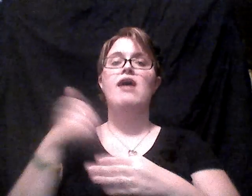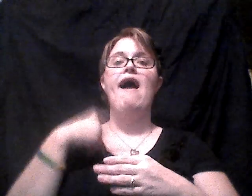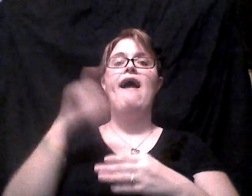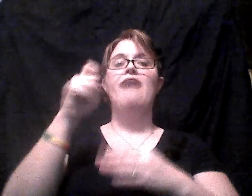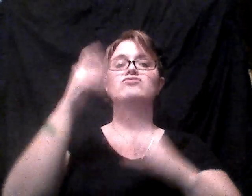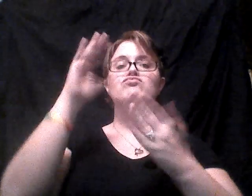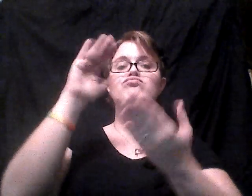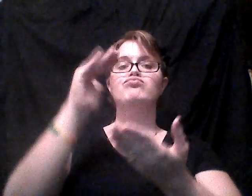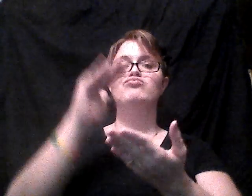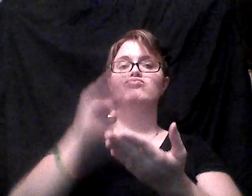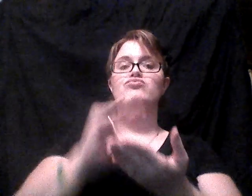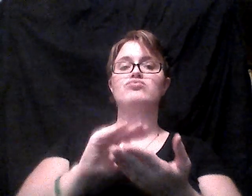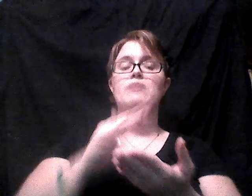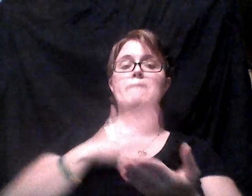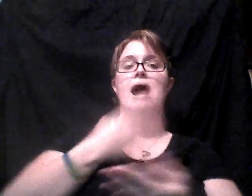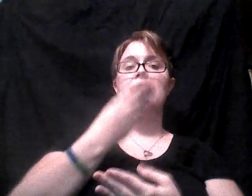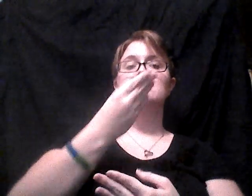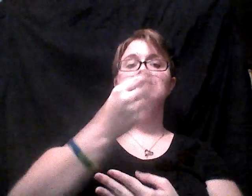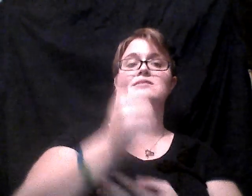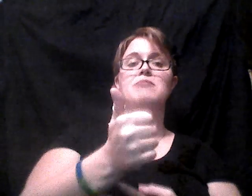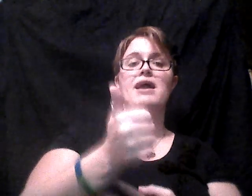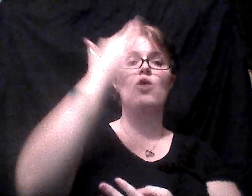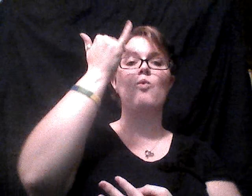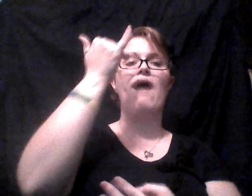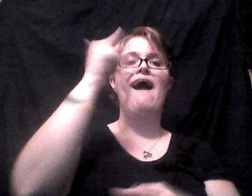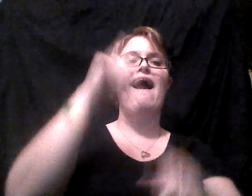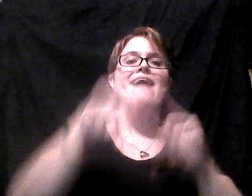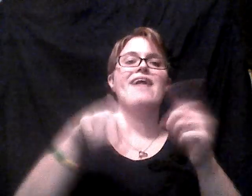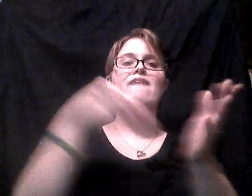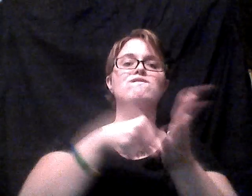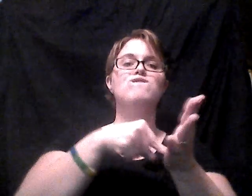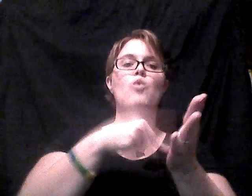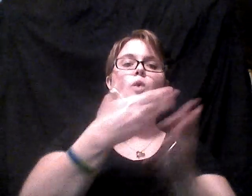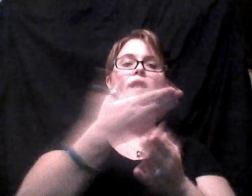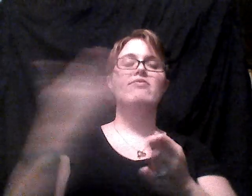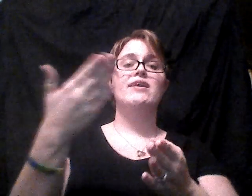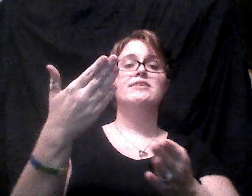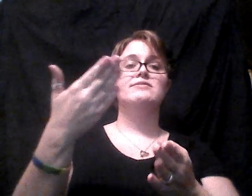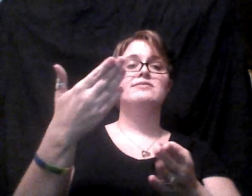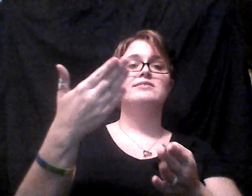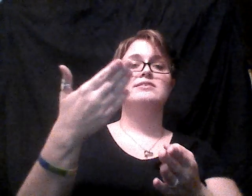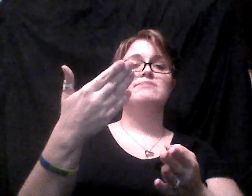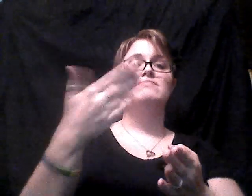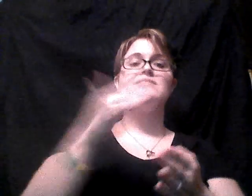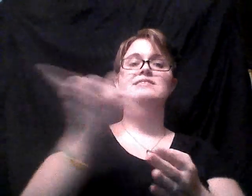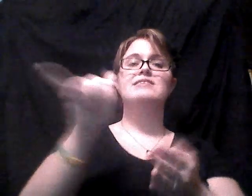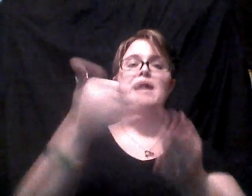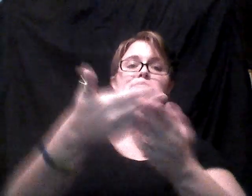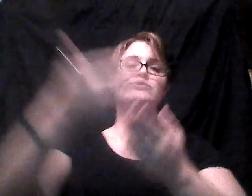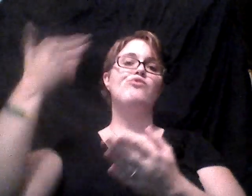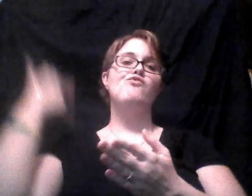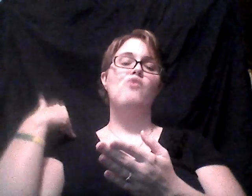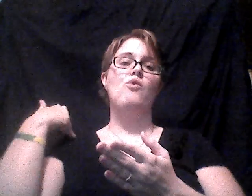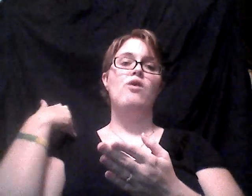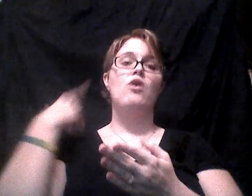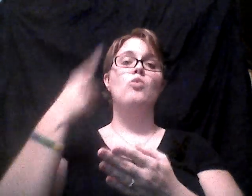able to afford. Sounds familiar? And when you cut back on demand. And when you cut back on demand,